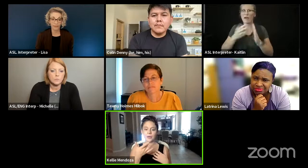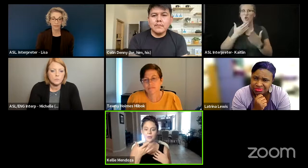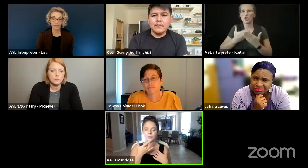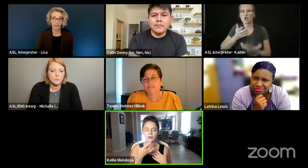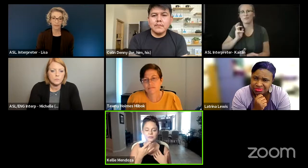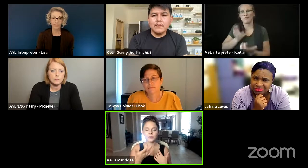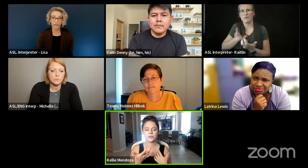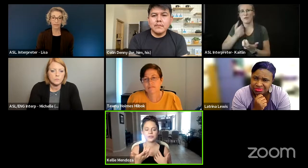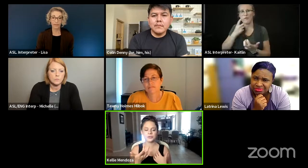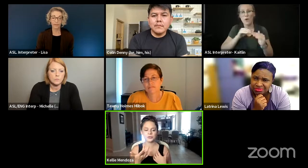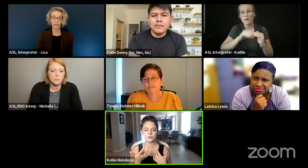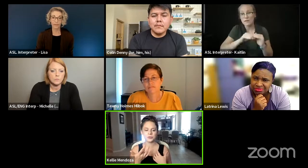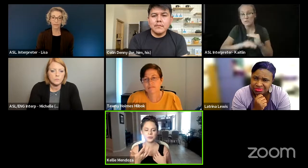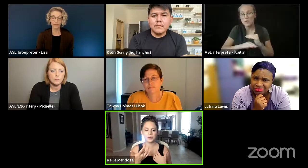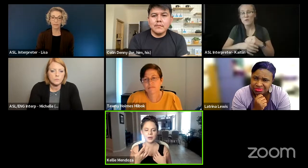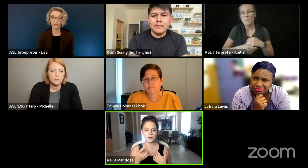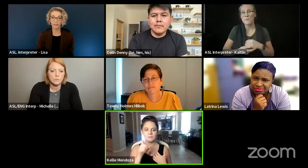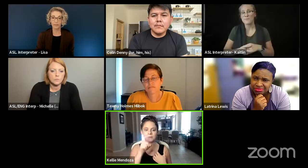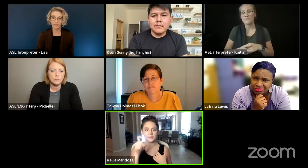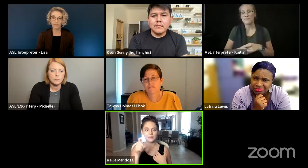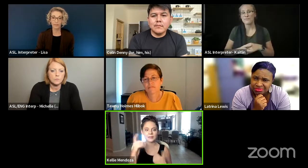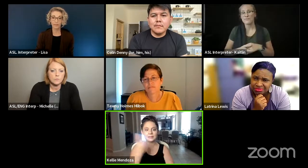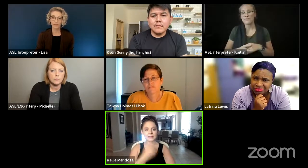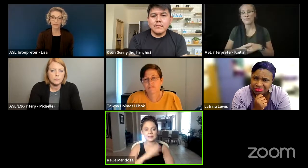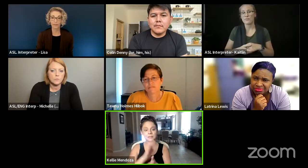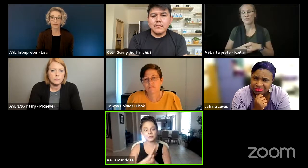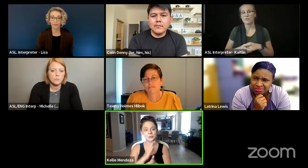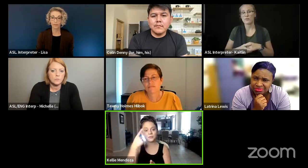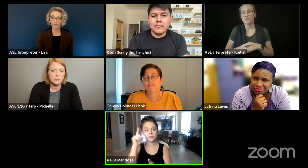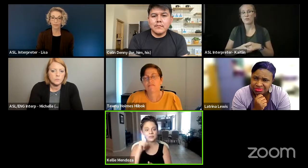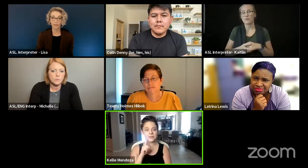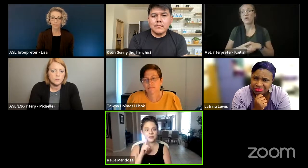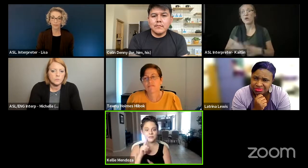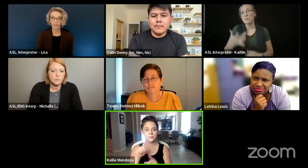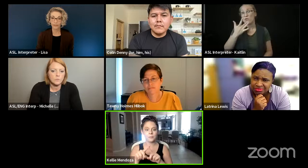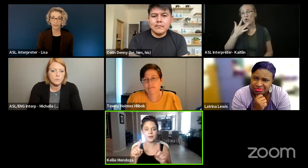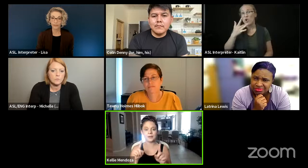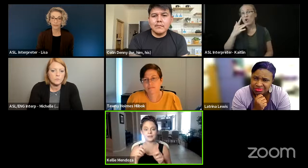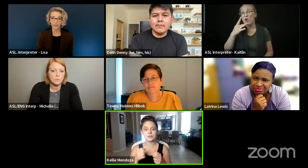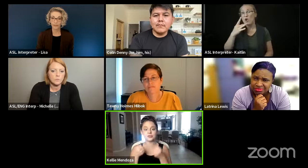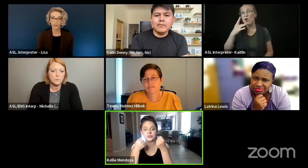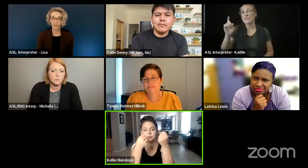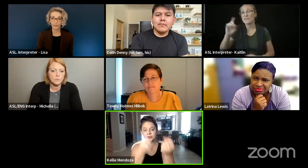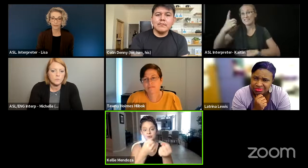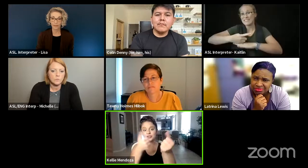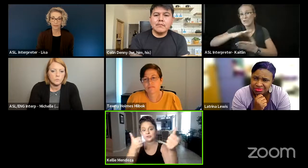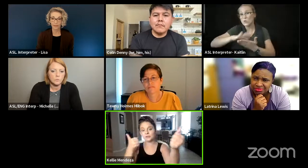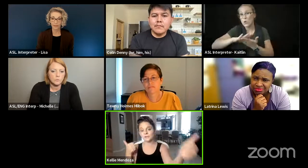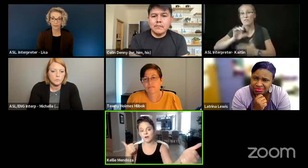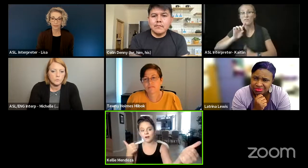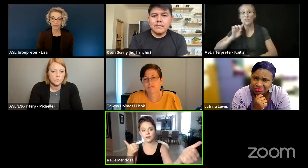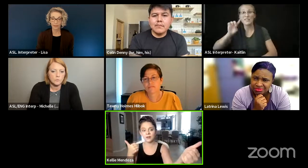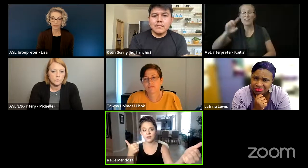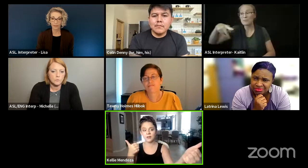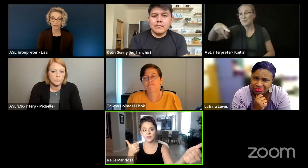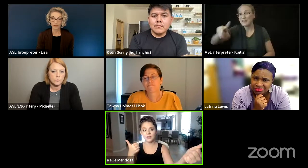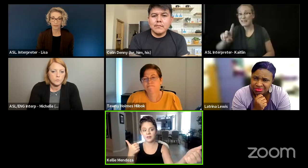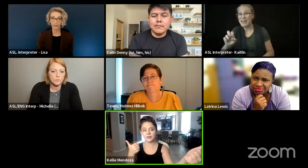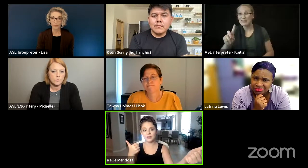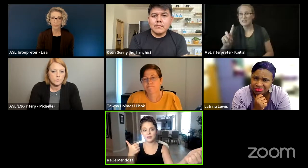I am preferable to Phoenix Day School for the Deaf, but the commute is too